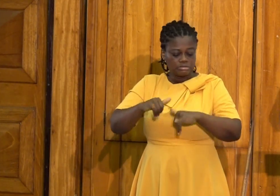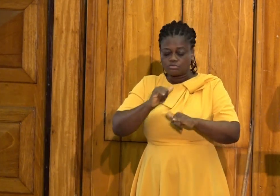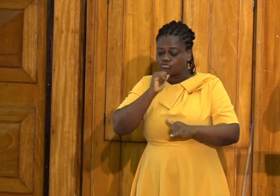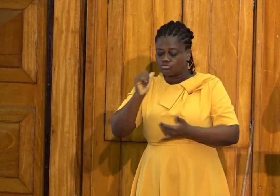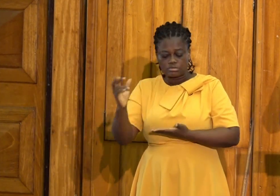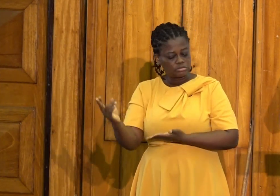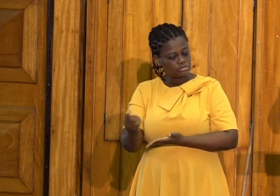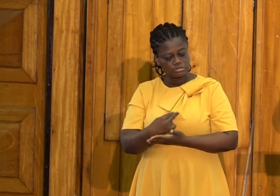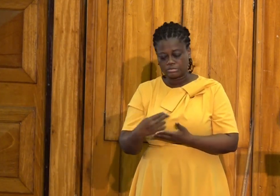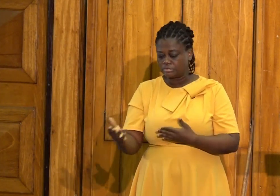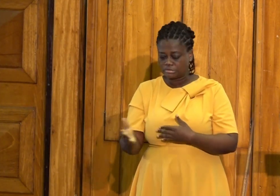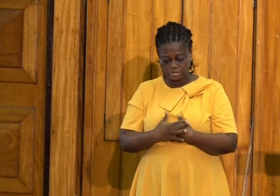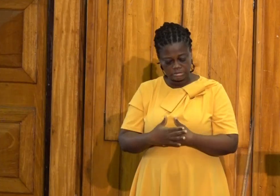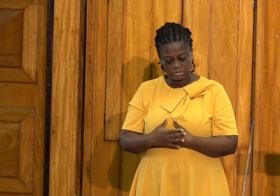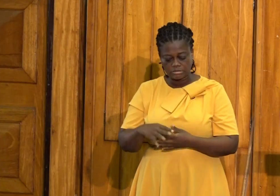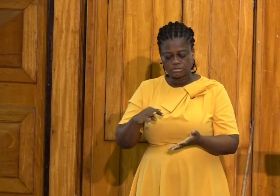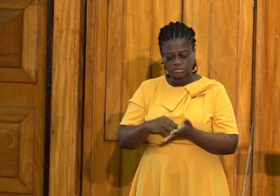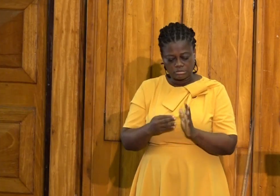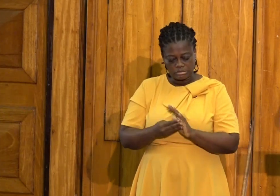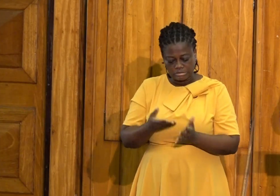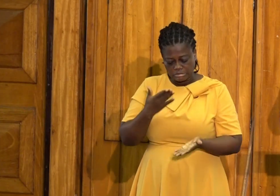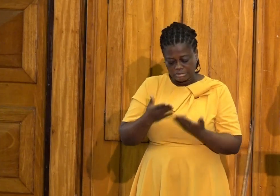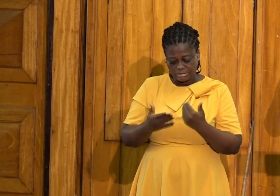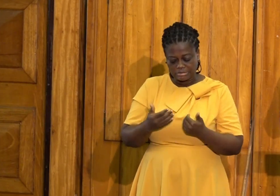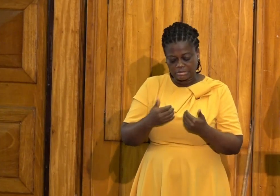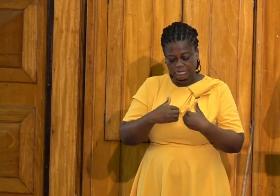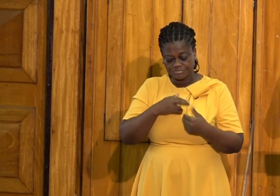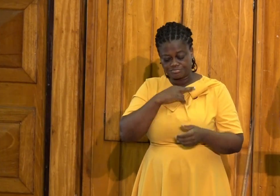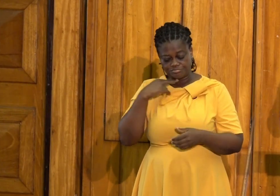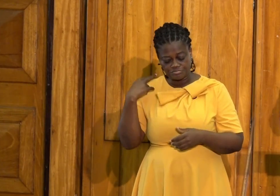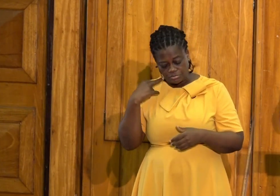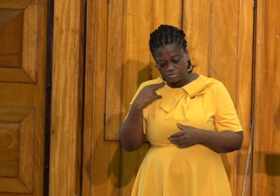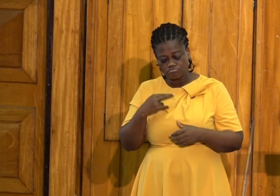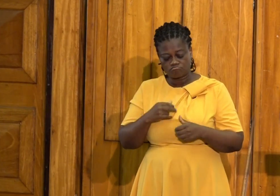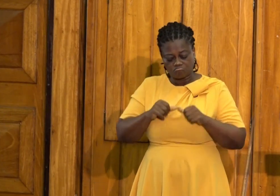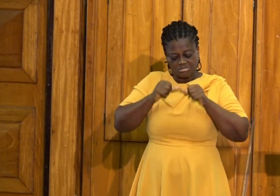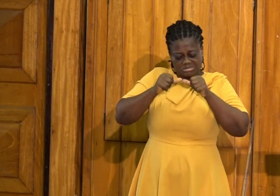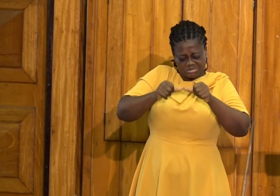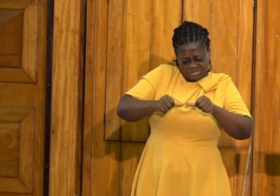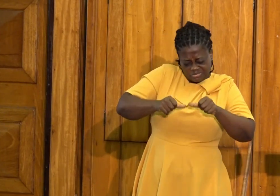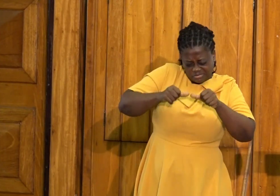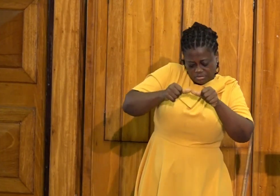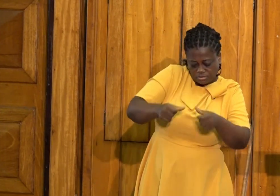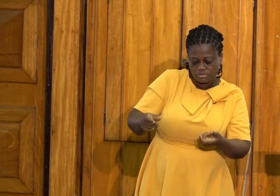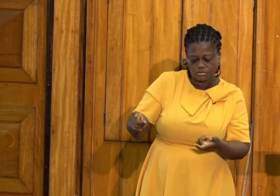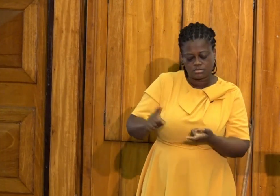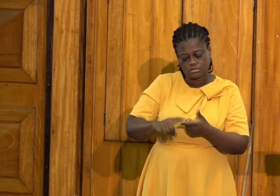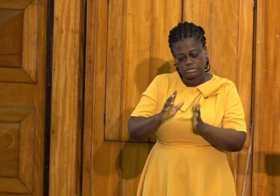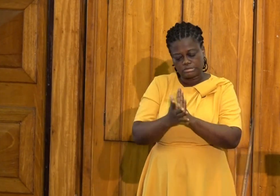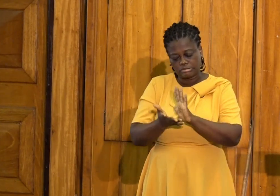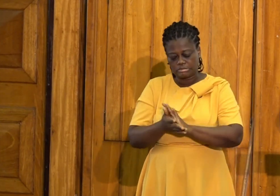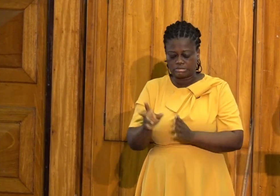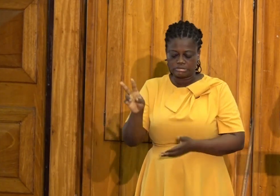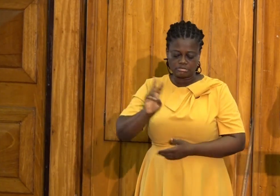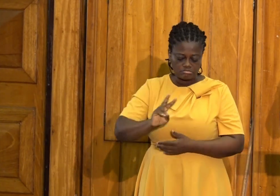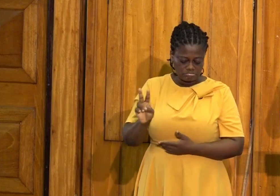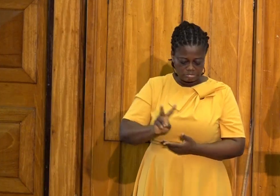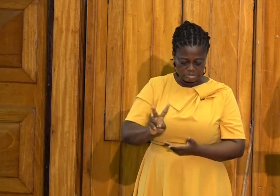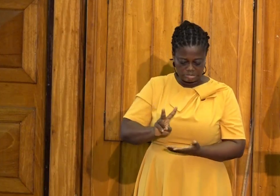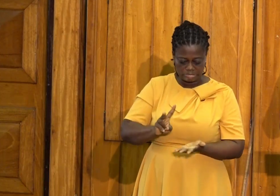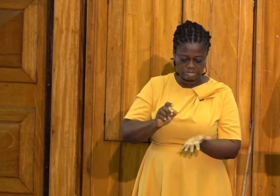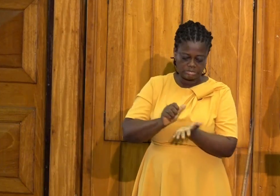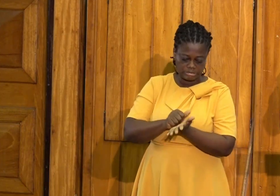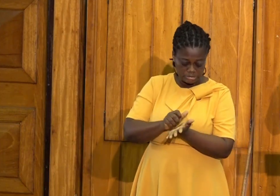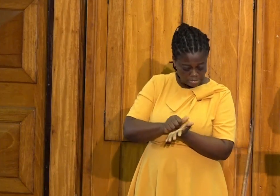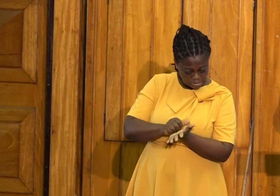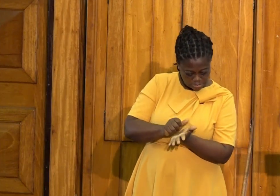which means they remained at risk of progressing to cervical cancer. The recurrence did not differ